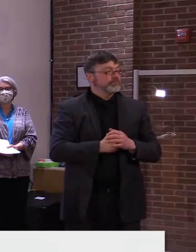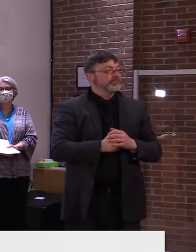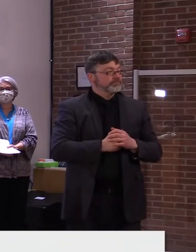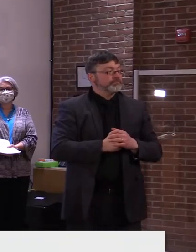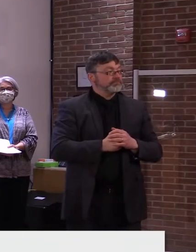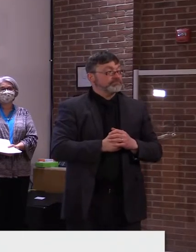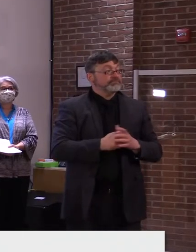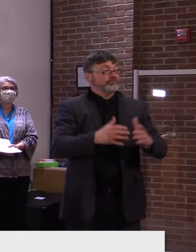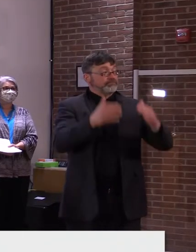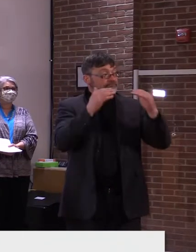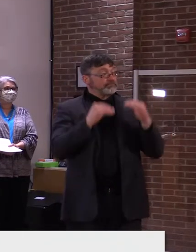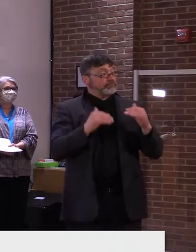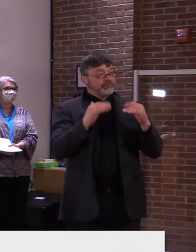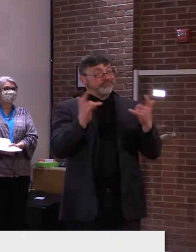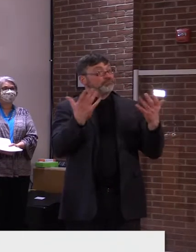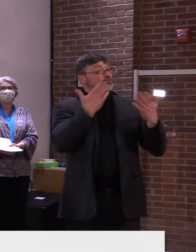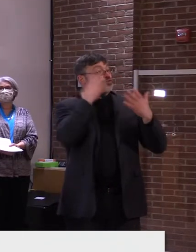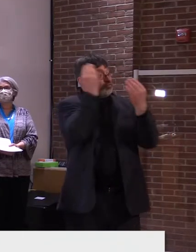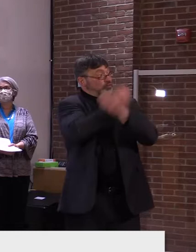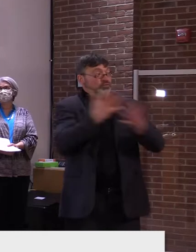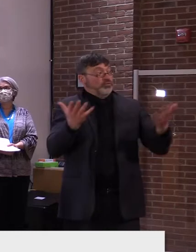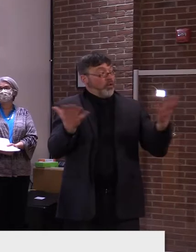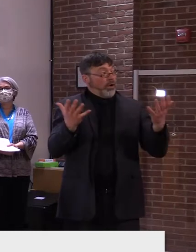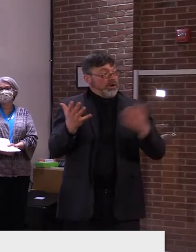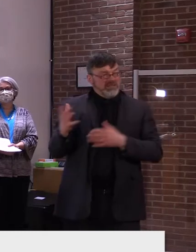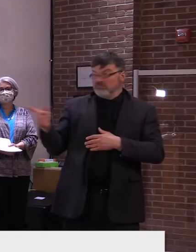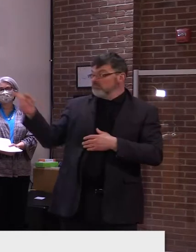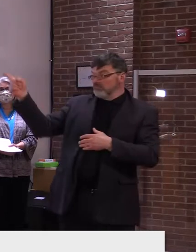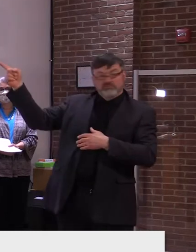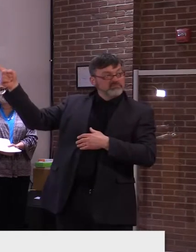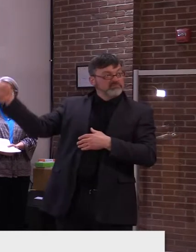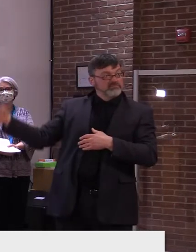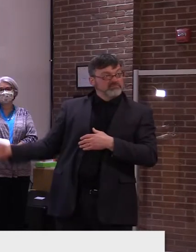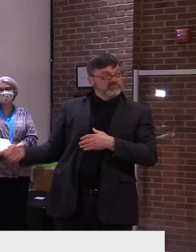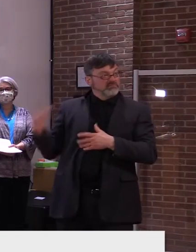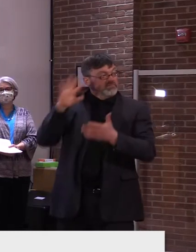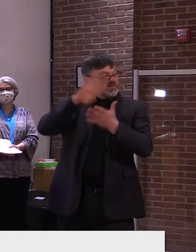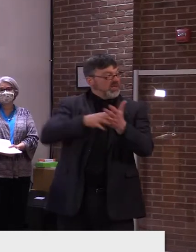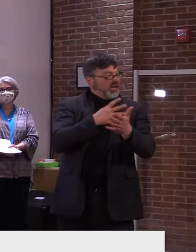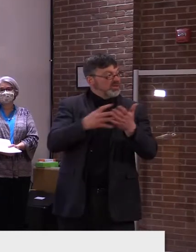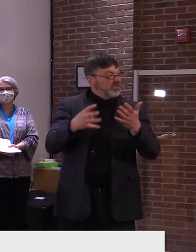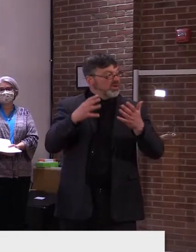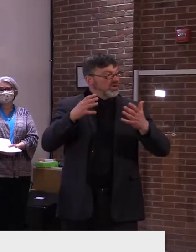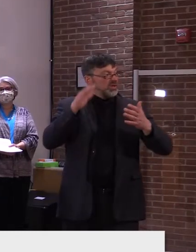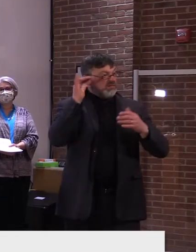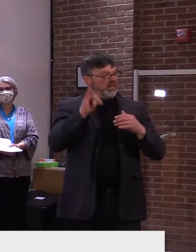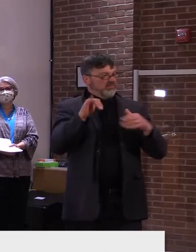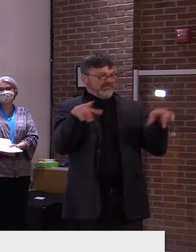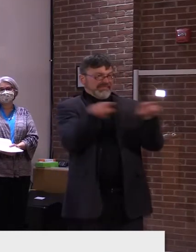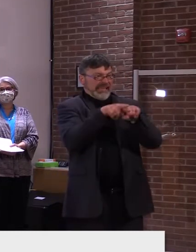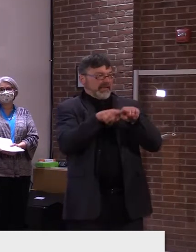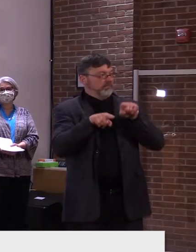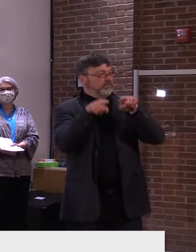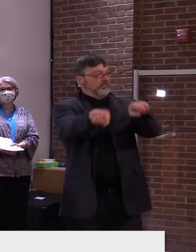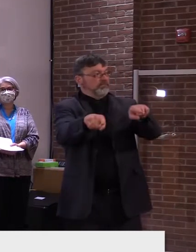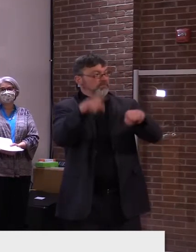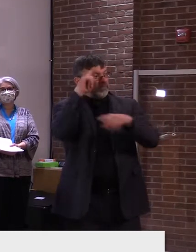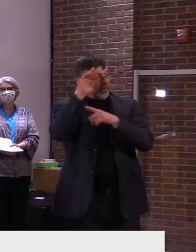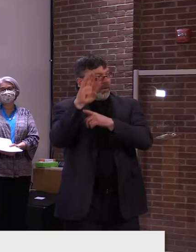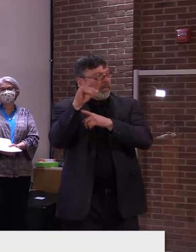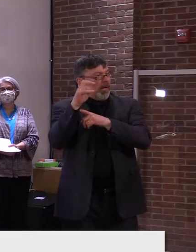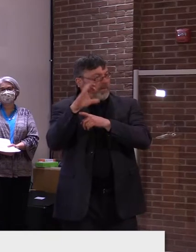vaccine. I know for many, they have been anxious, but now excited for their turn to get